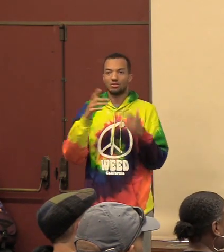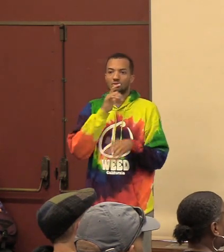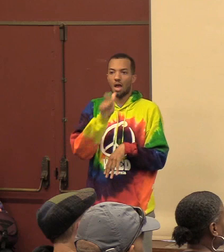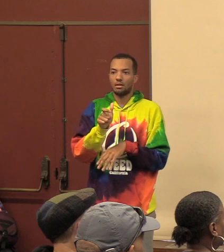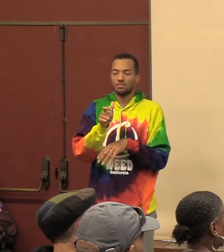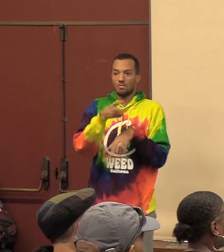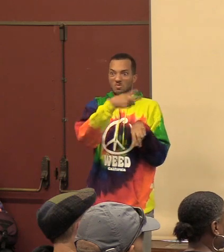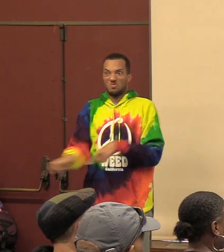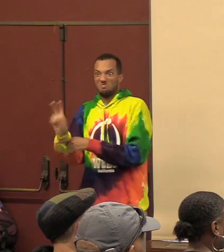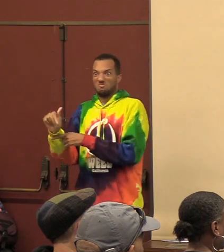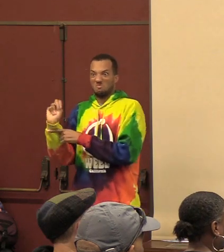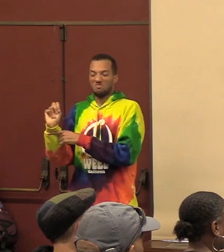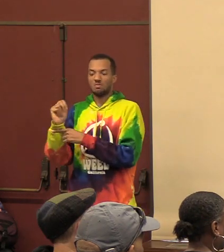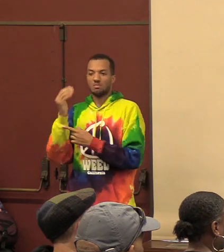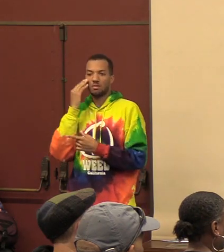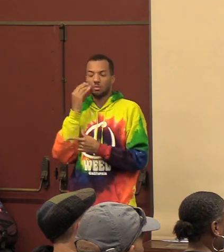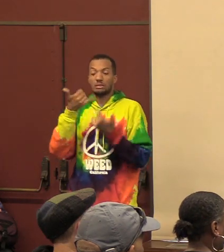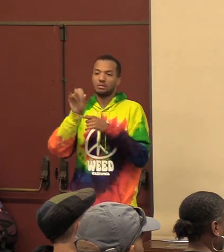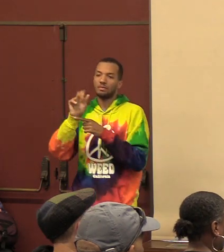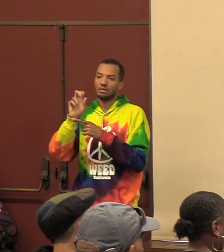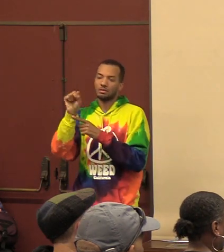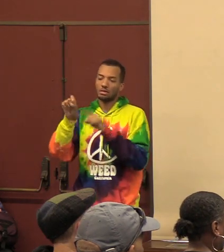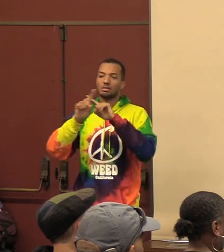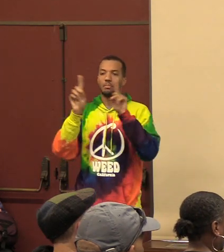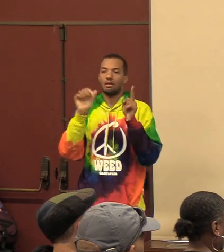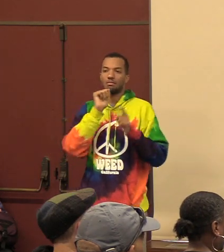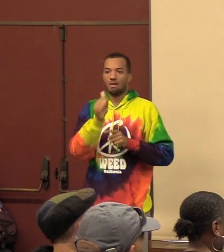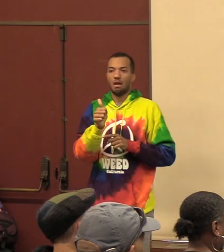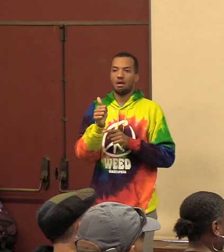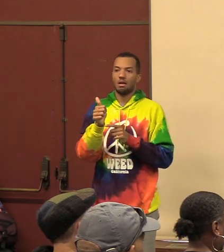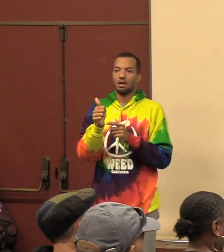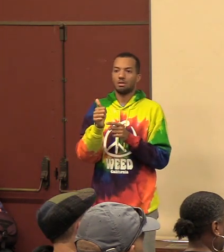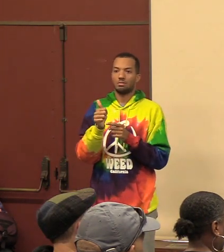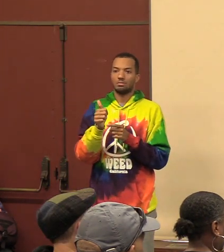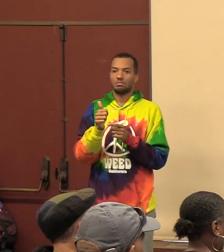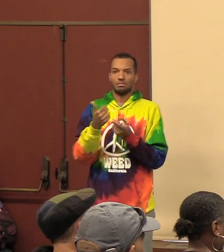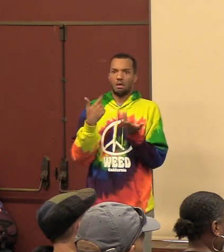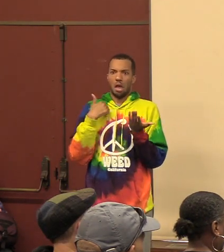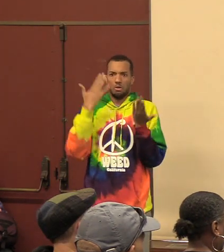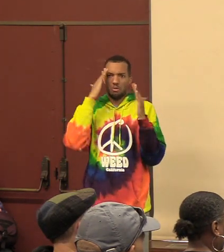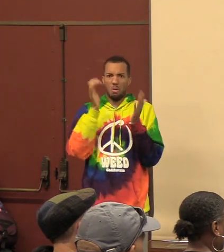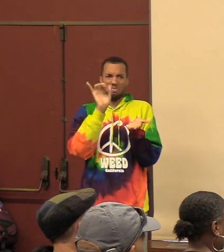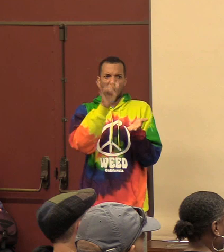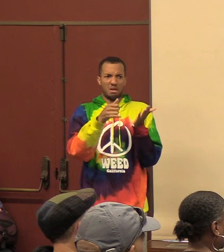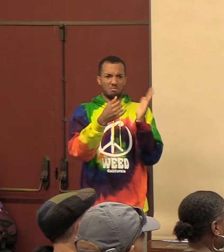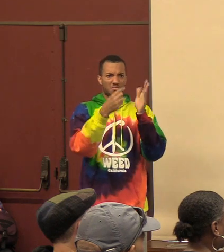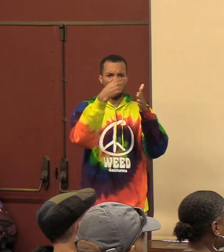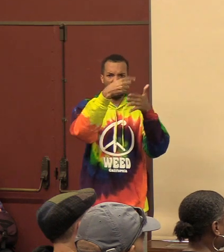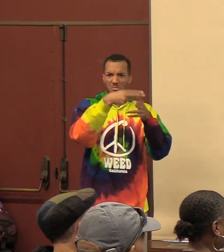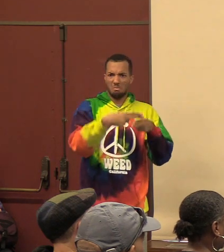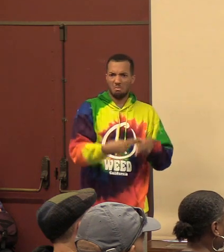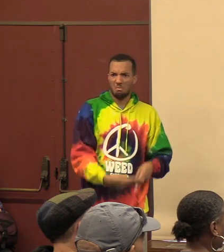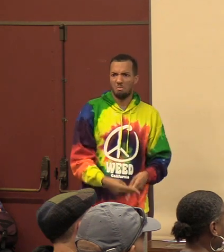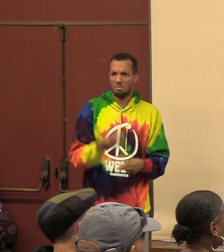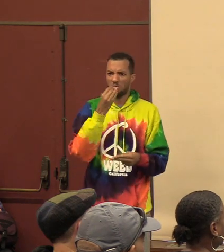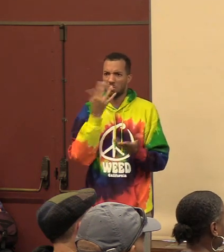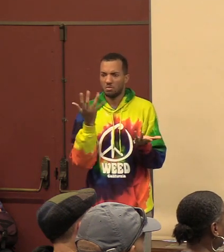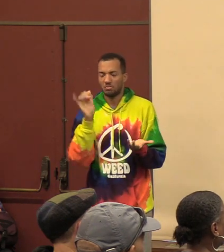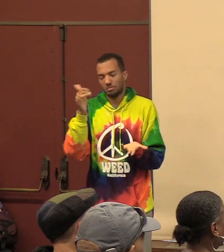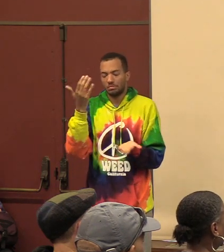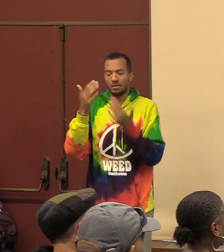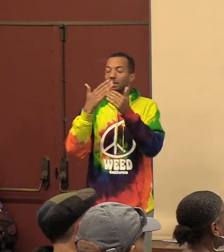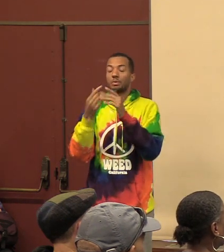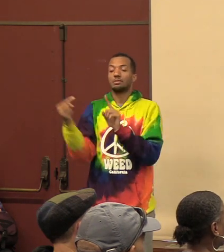on purpose because we understood to be able to change, you have to be willing to try